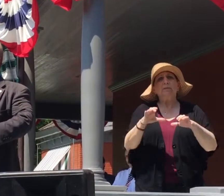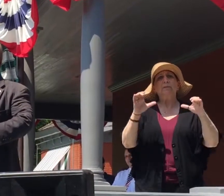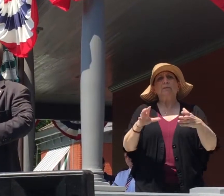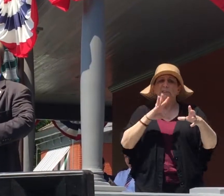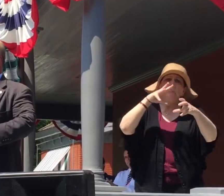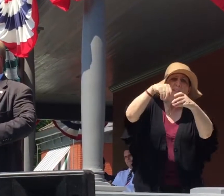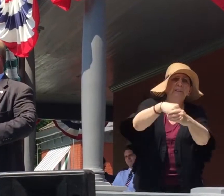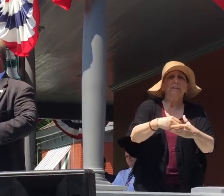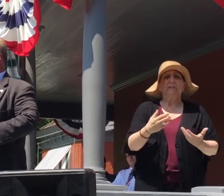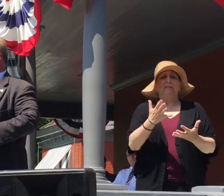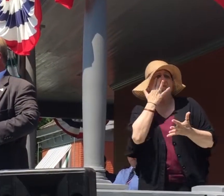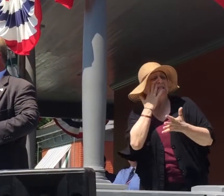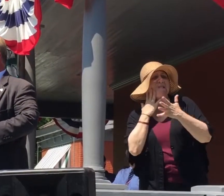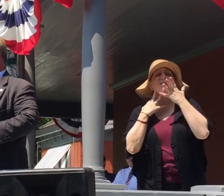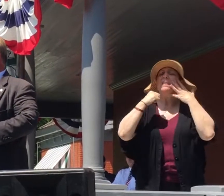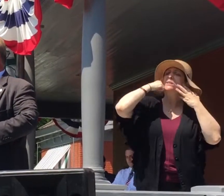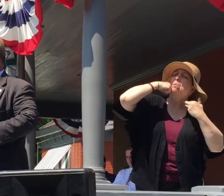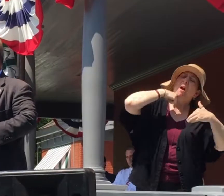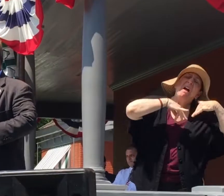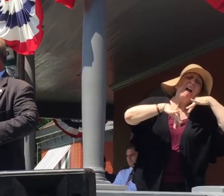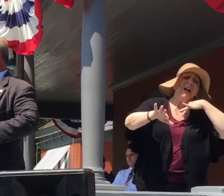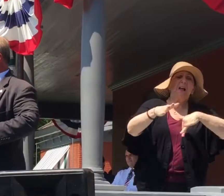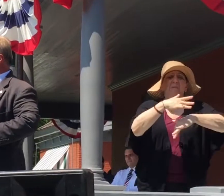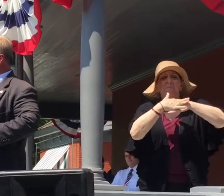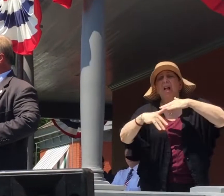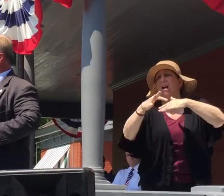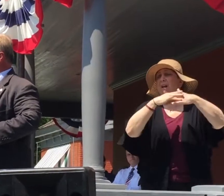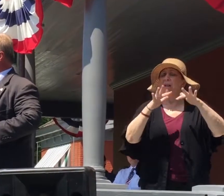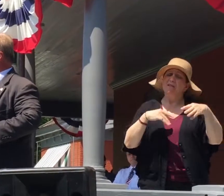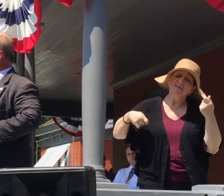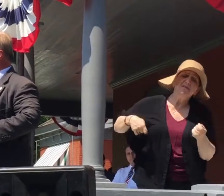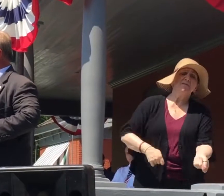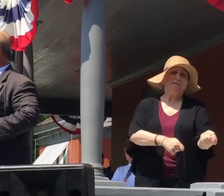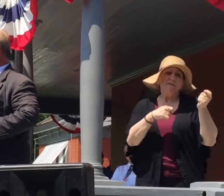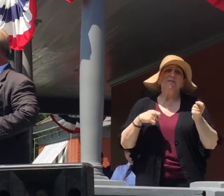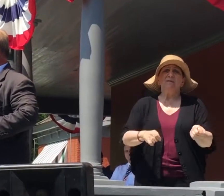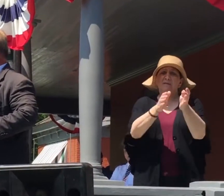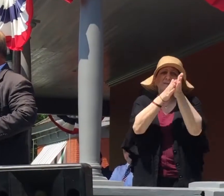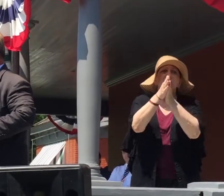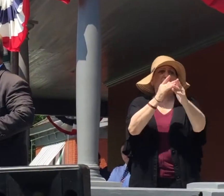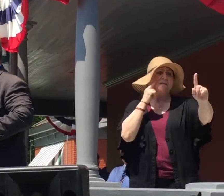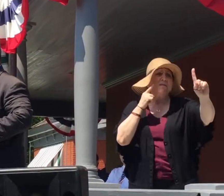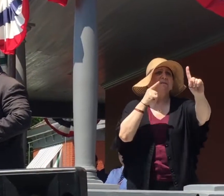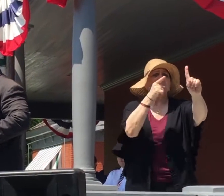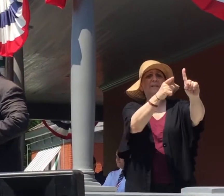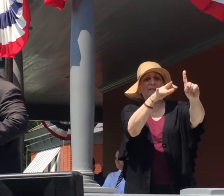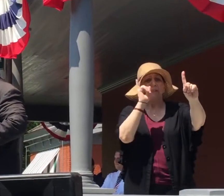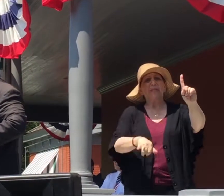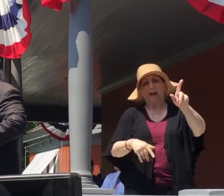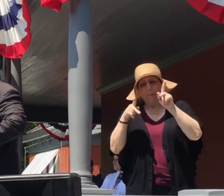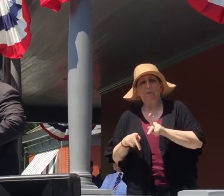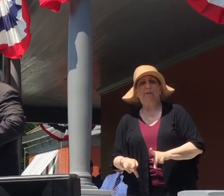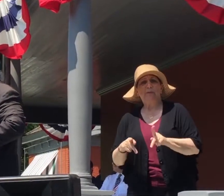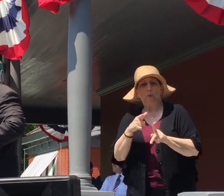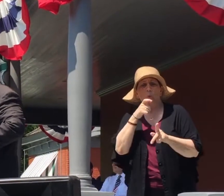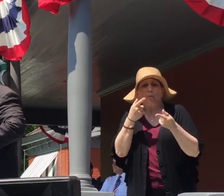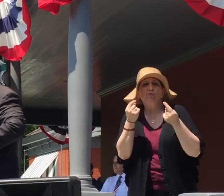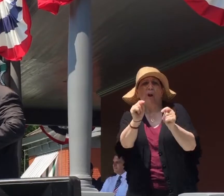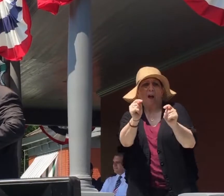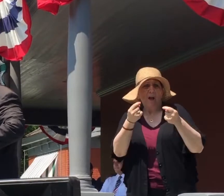whose face is marred by dust and sweat and blood, who strives valiantly, who errs and comes up short again and